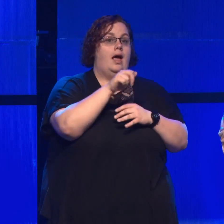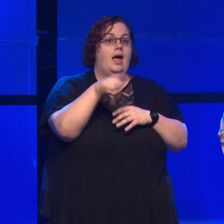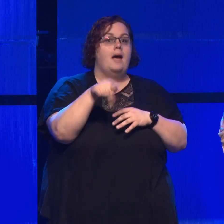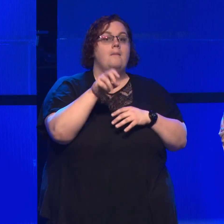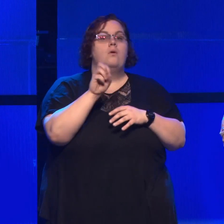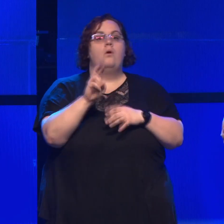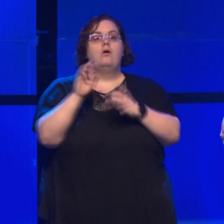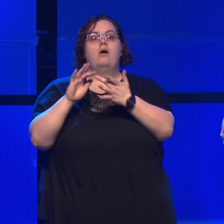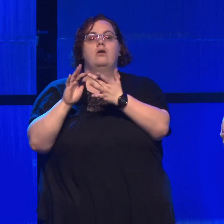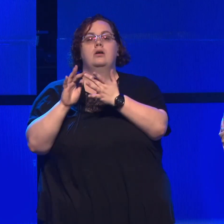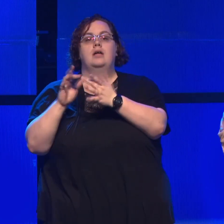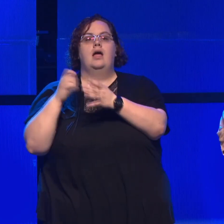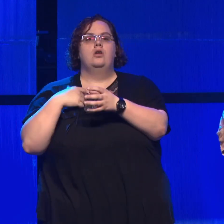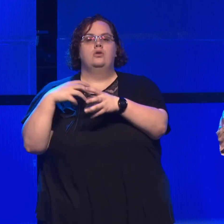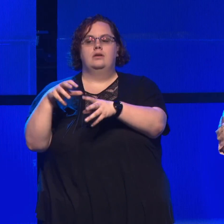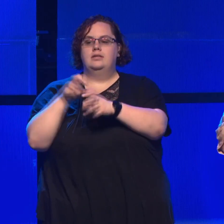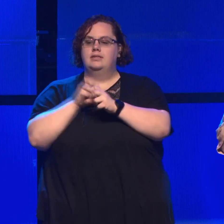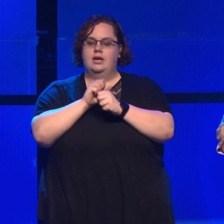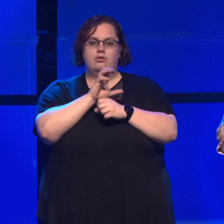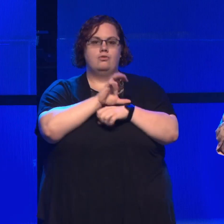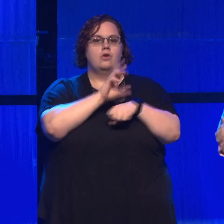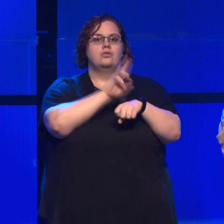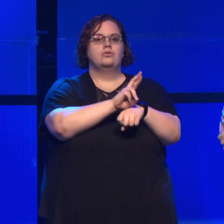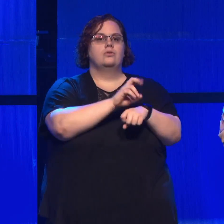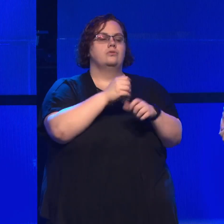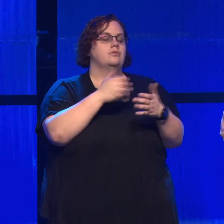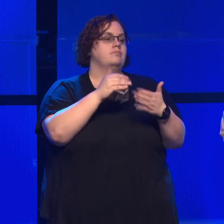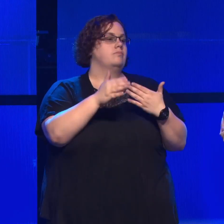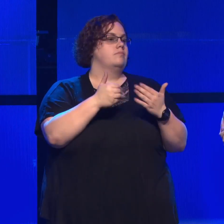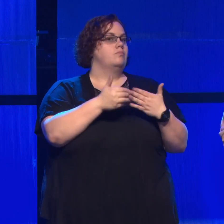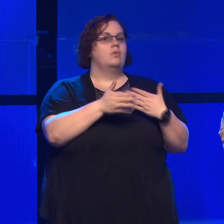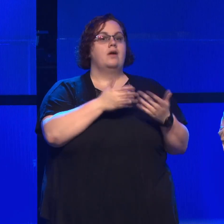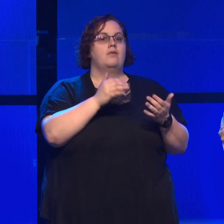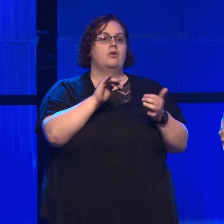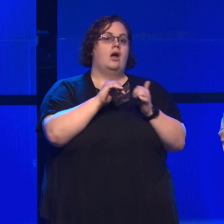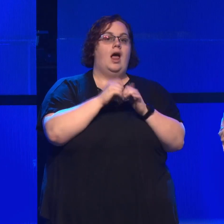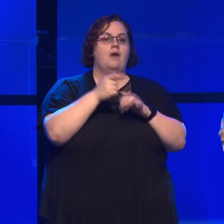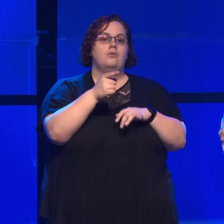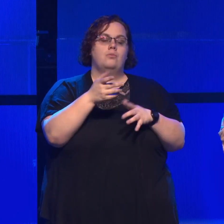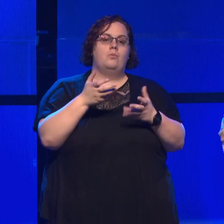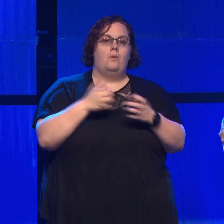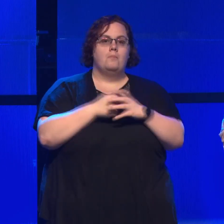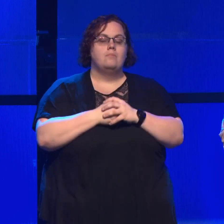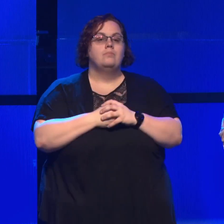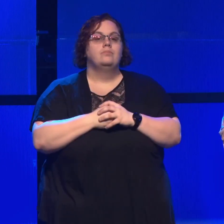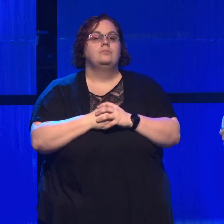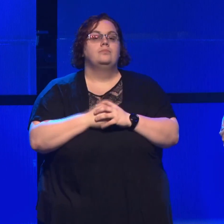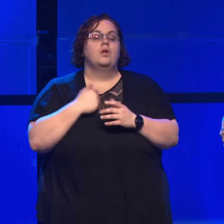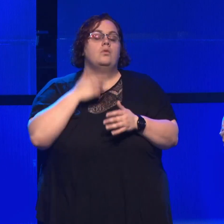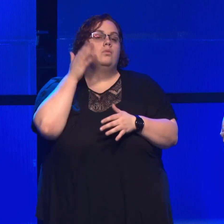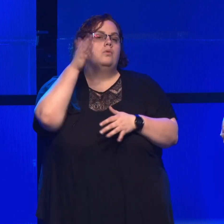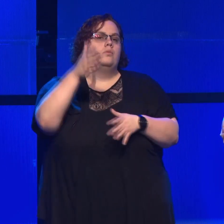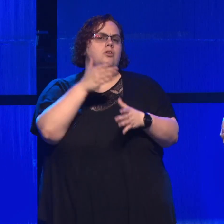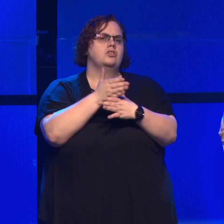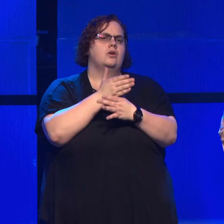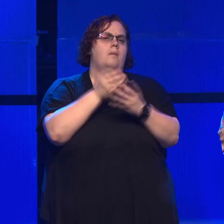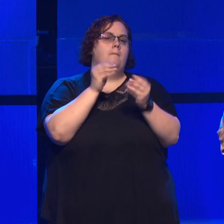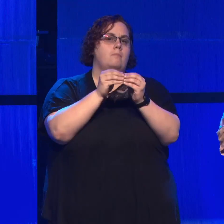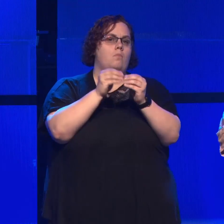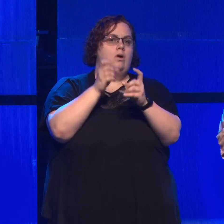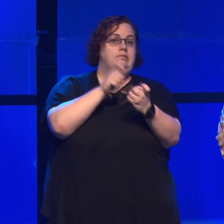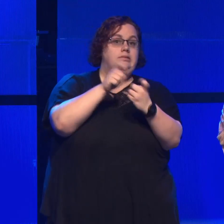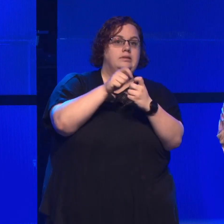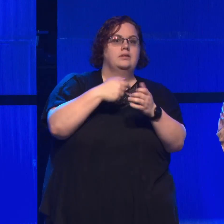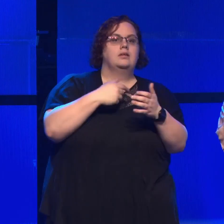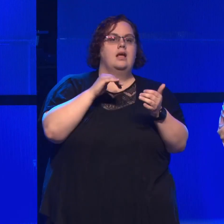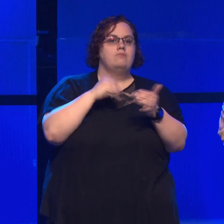you wherever and however you might be spending the holiday weekend. We'll be sharing more details about it in the weeks to come, but be